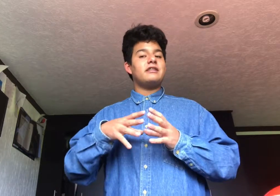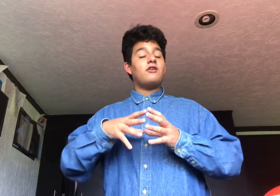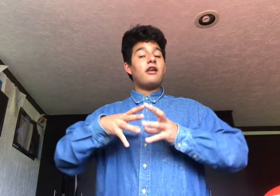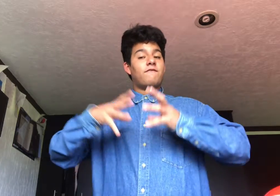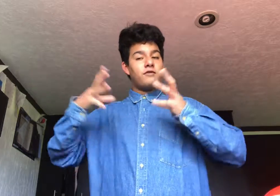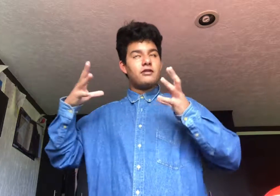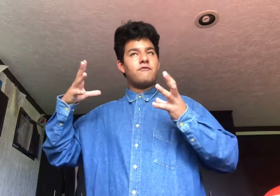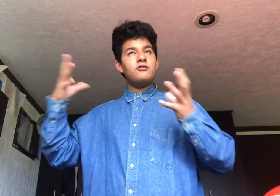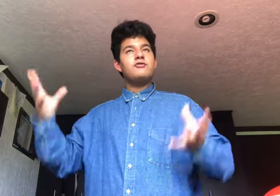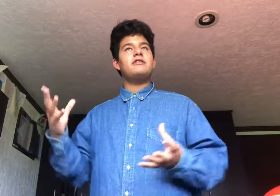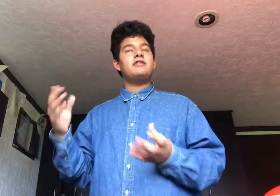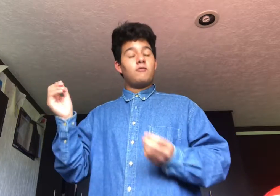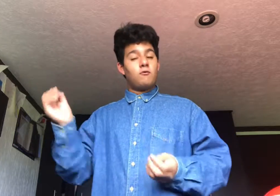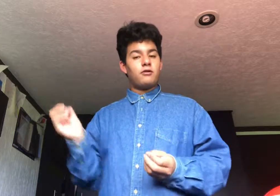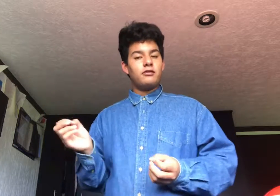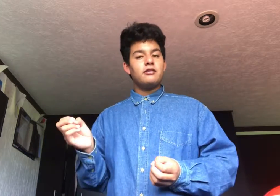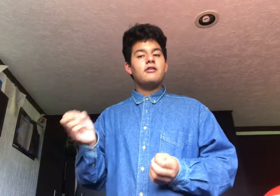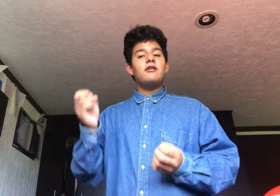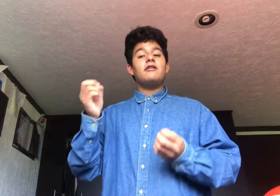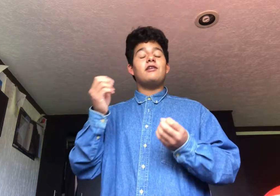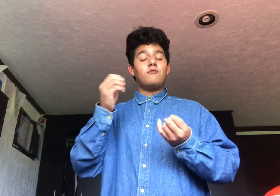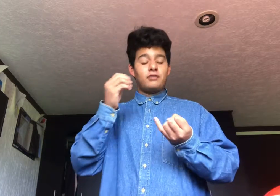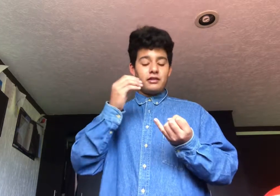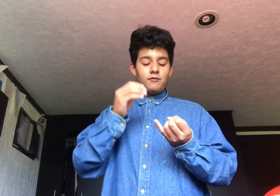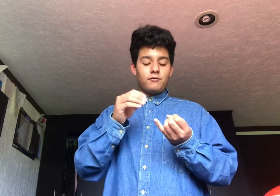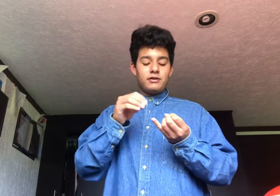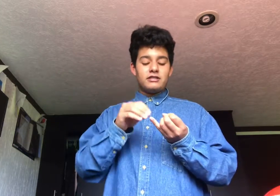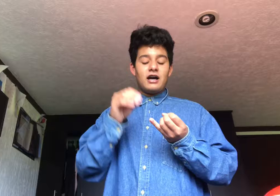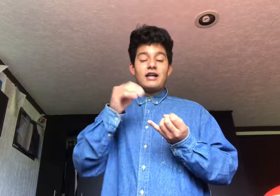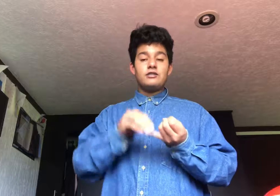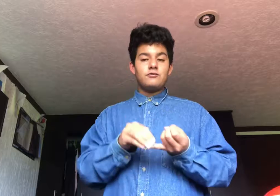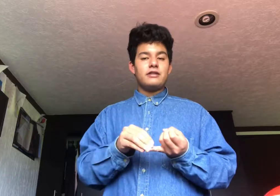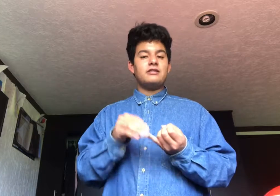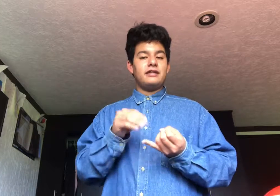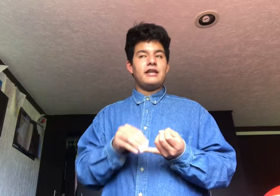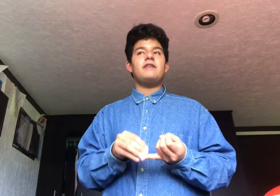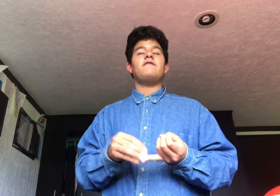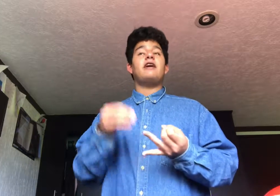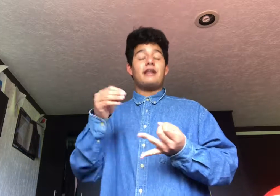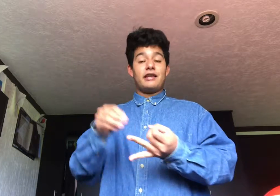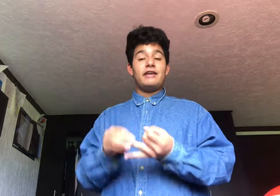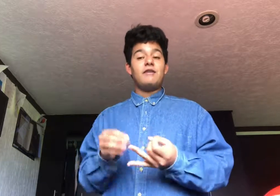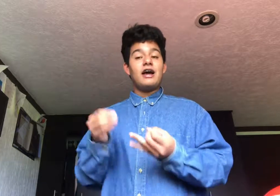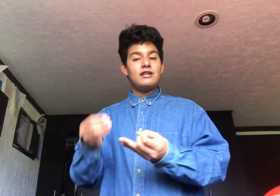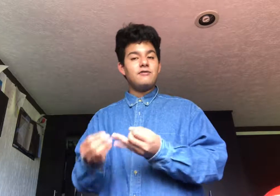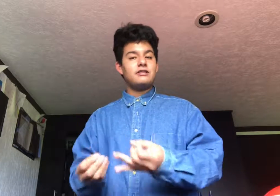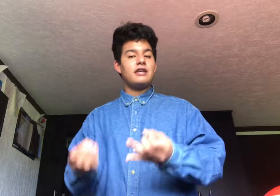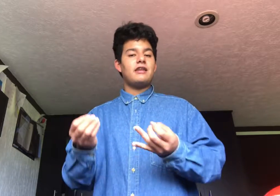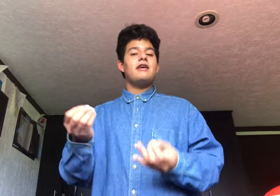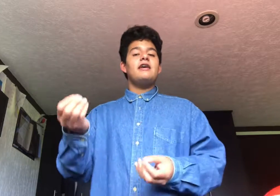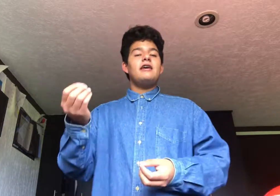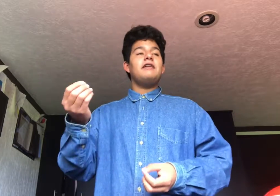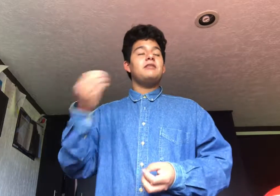in a futuristic world in which androids live, and even androids can